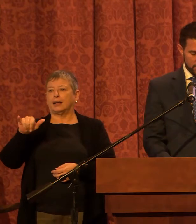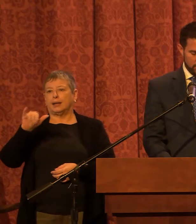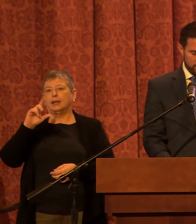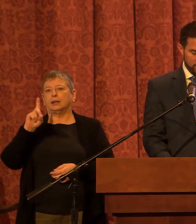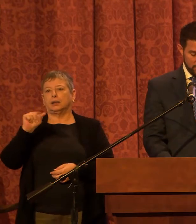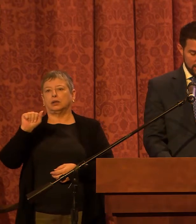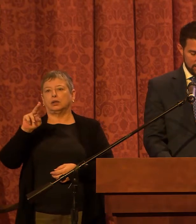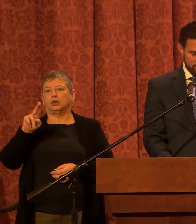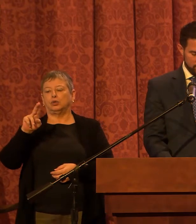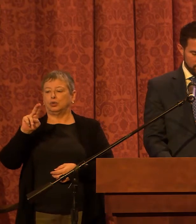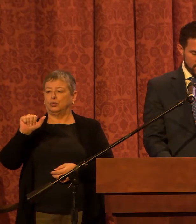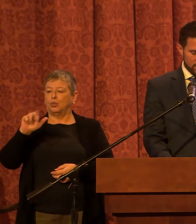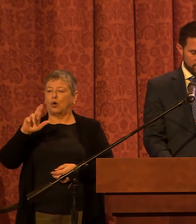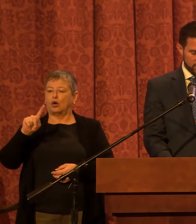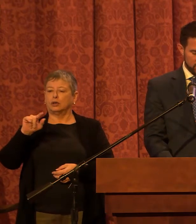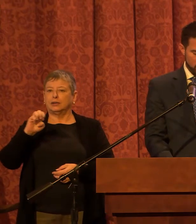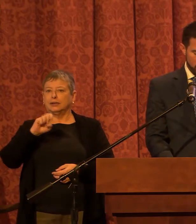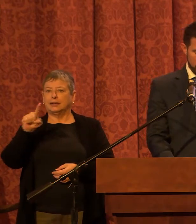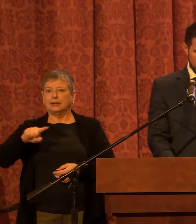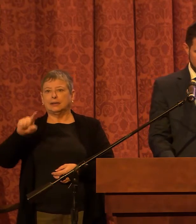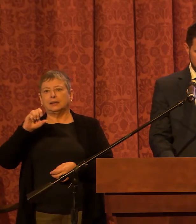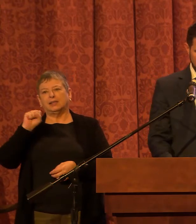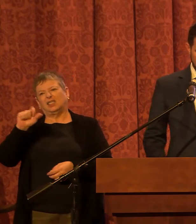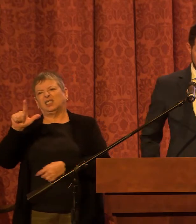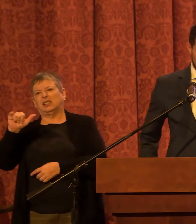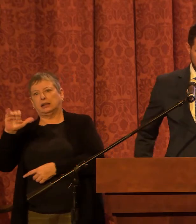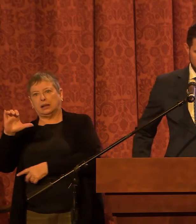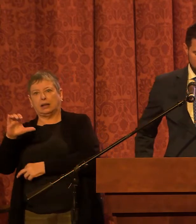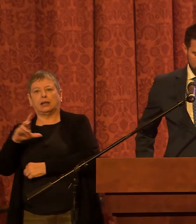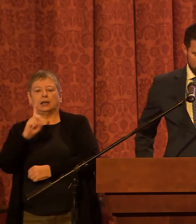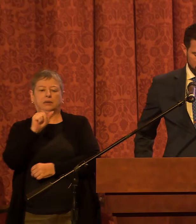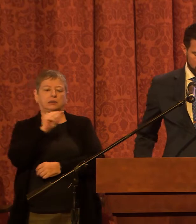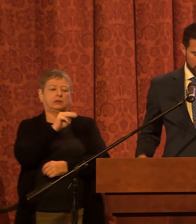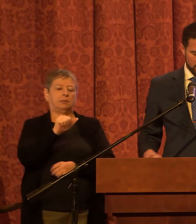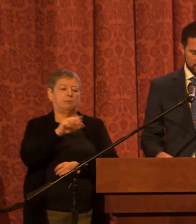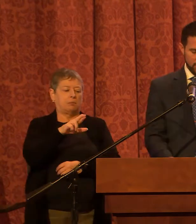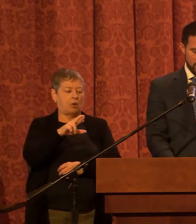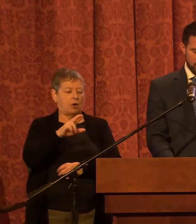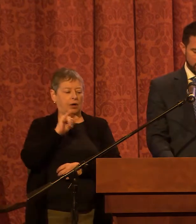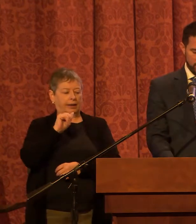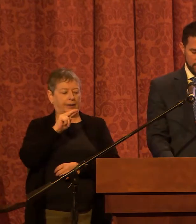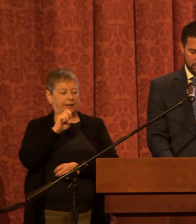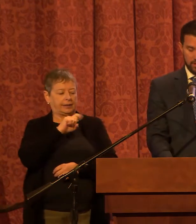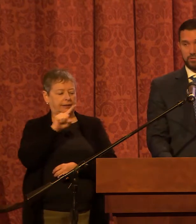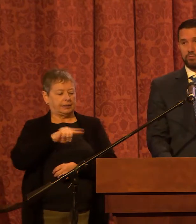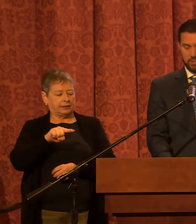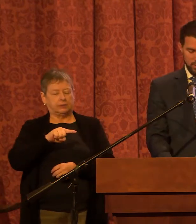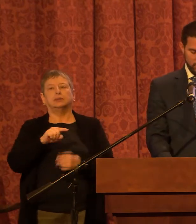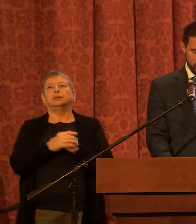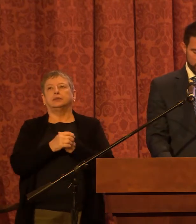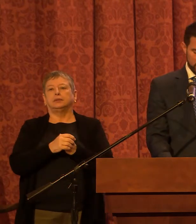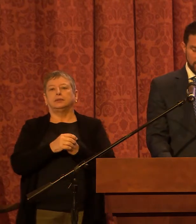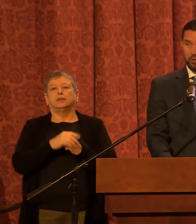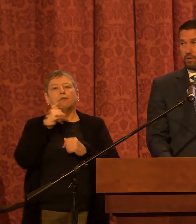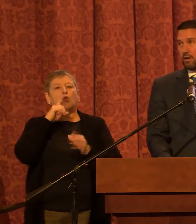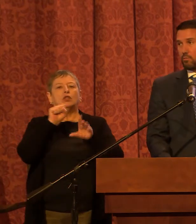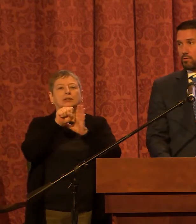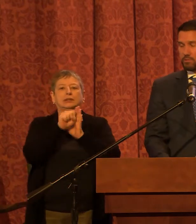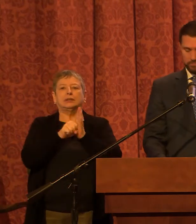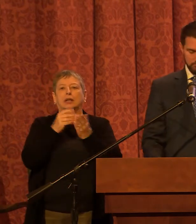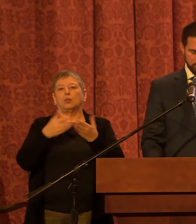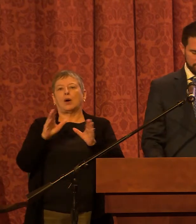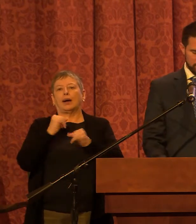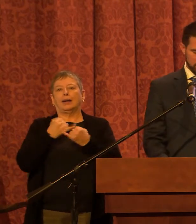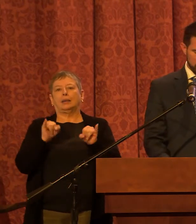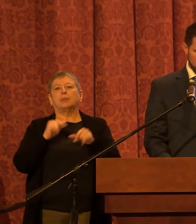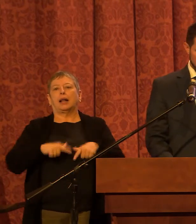Executive Director of SLIC, and to Mr. Jamar Enos, who's the Executive Director for Statewide Independent Living Council. We appreciate all the kind